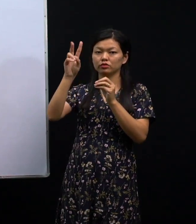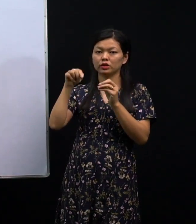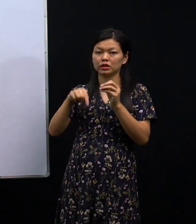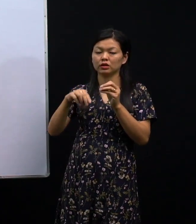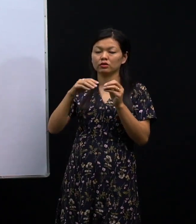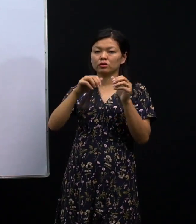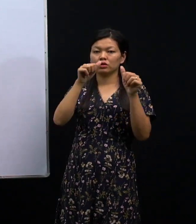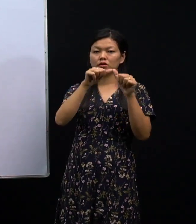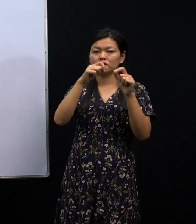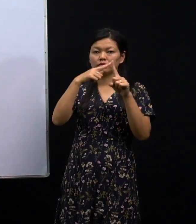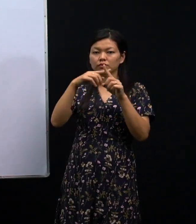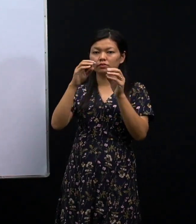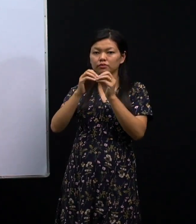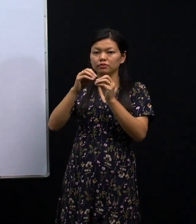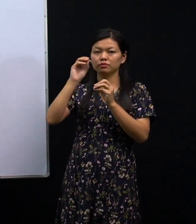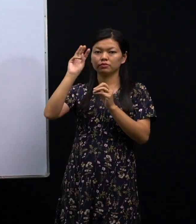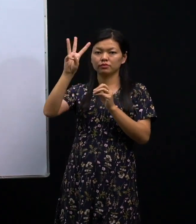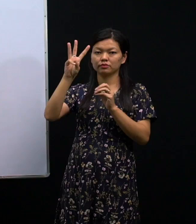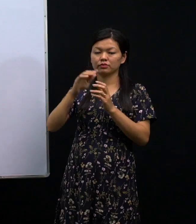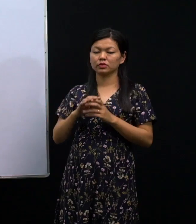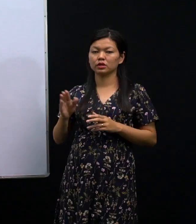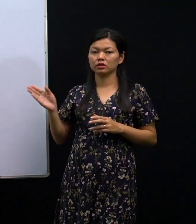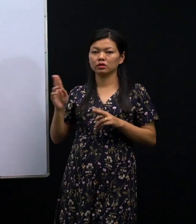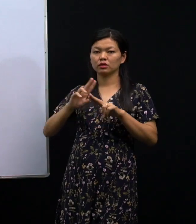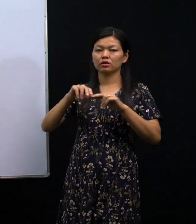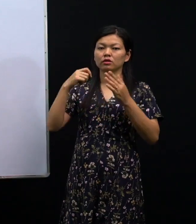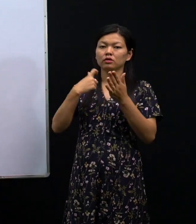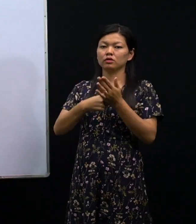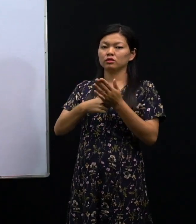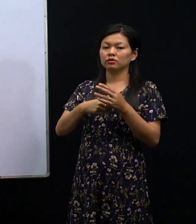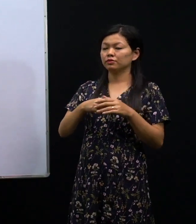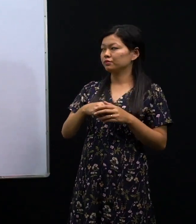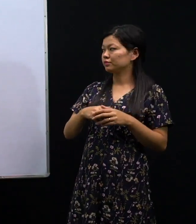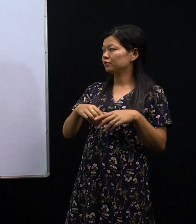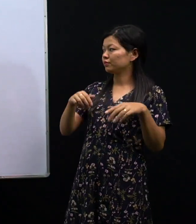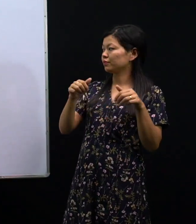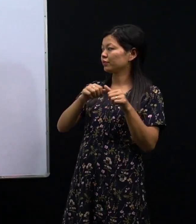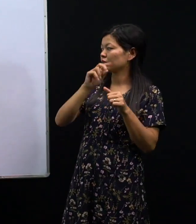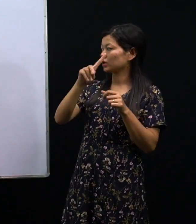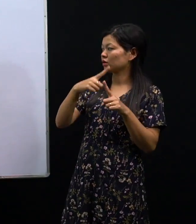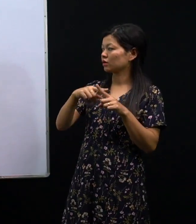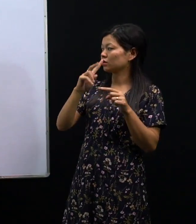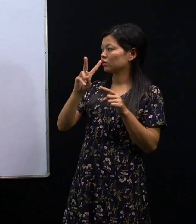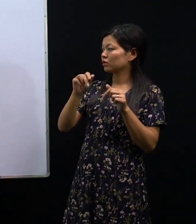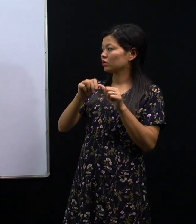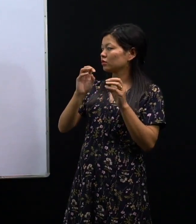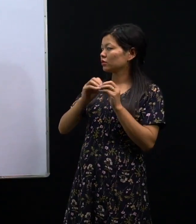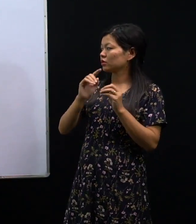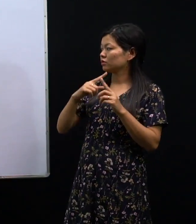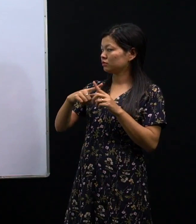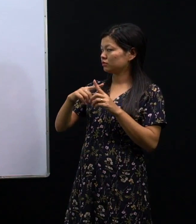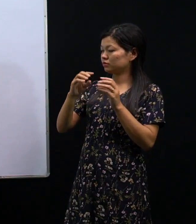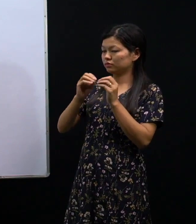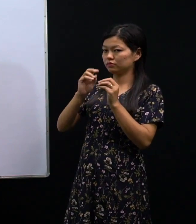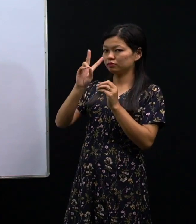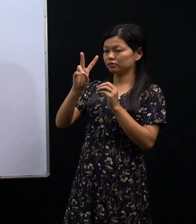b. Clear or not? Then this formula is what? A square plus 2ab plus b square. You know that. And multiply